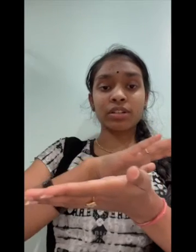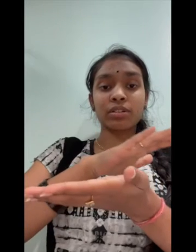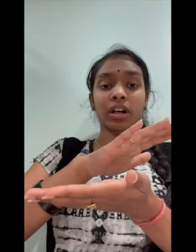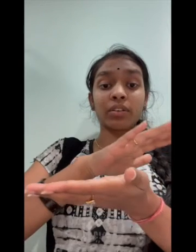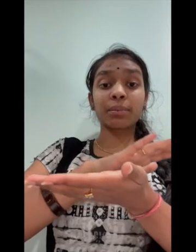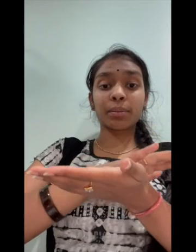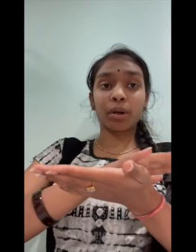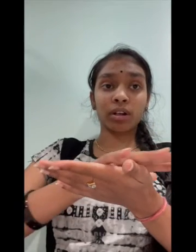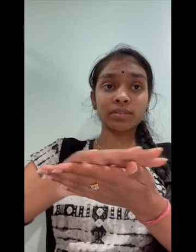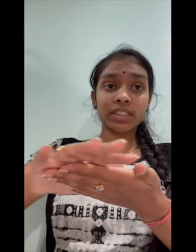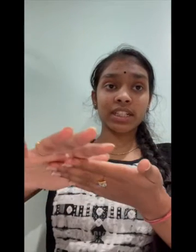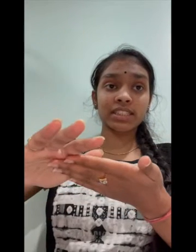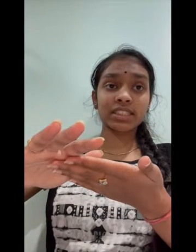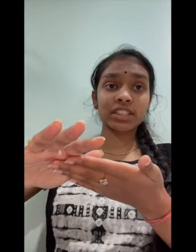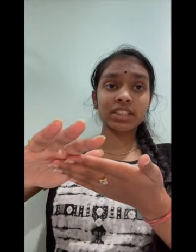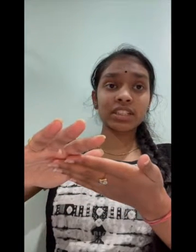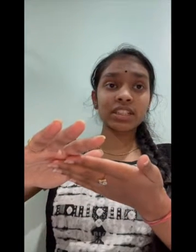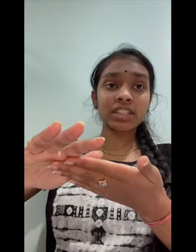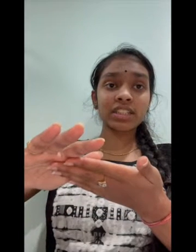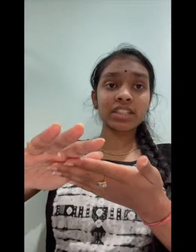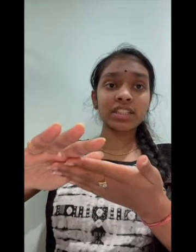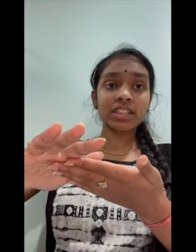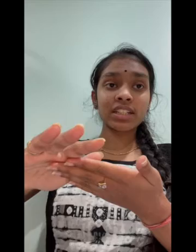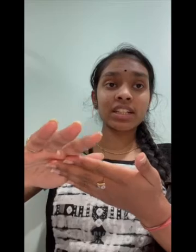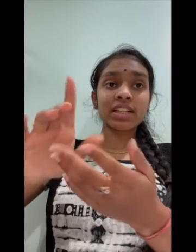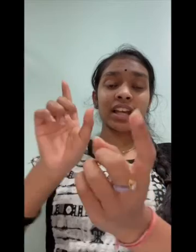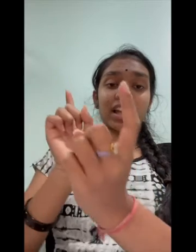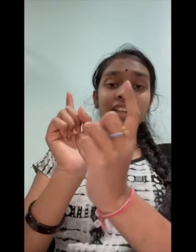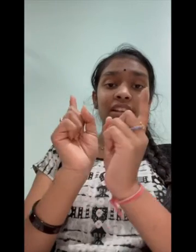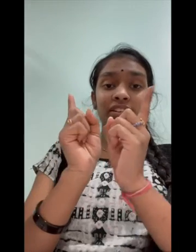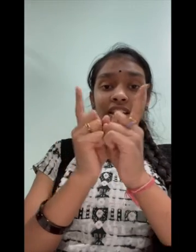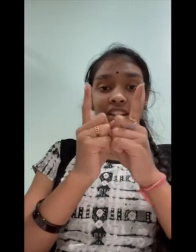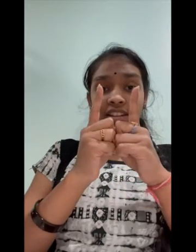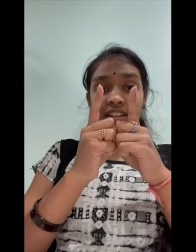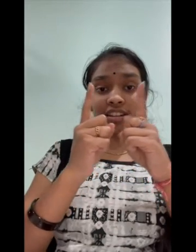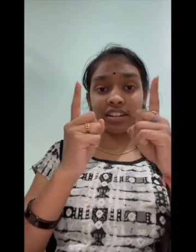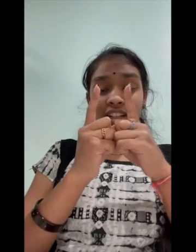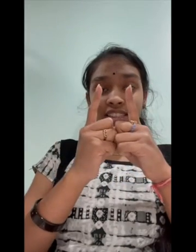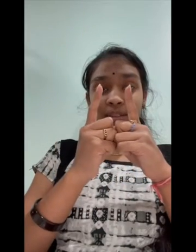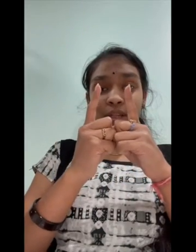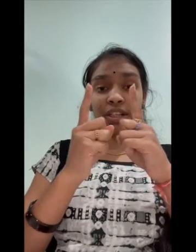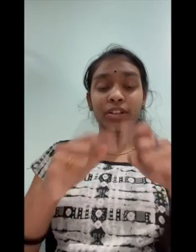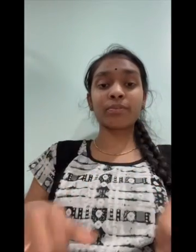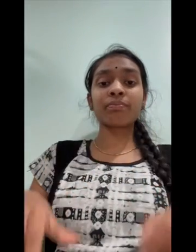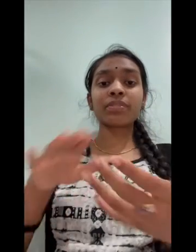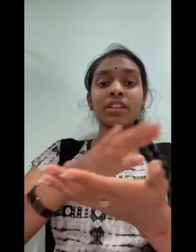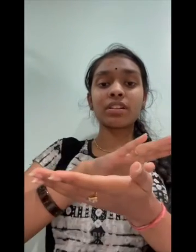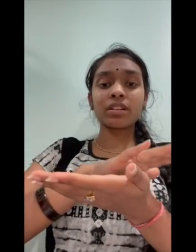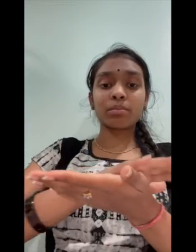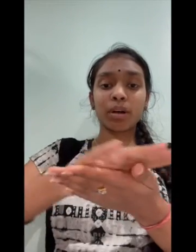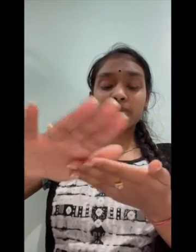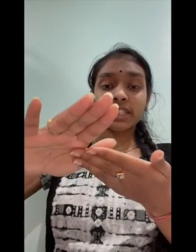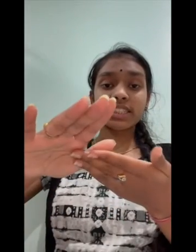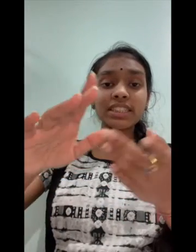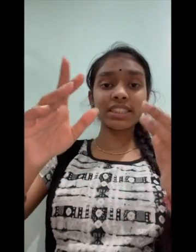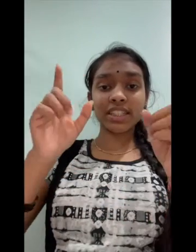You rub your palms against each other, and then you say, it's nice to meet you. Palms like this, and